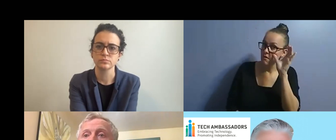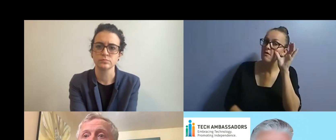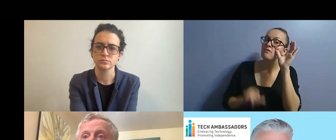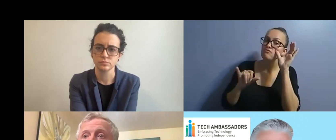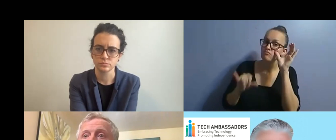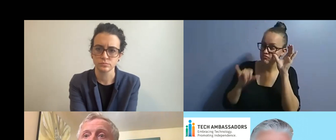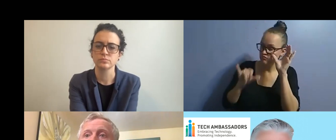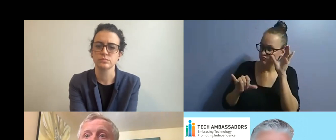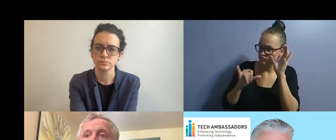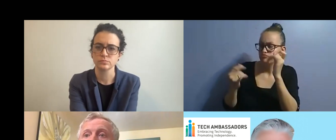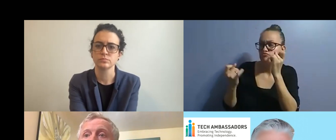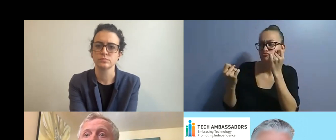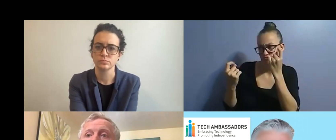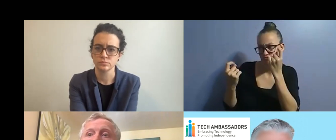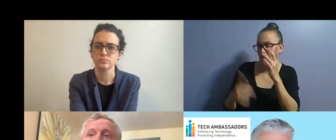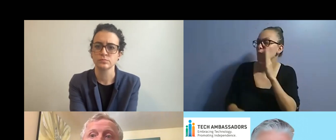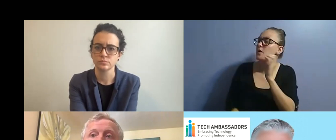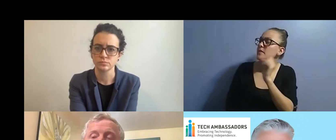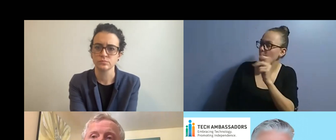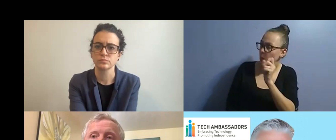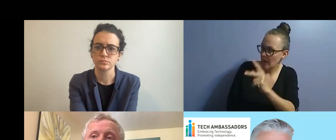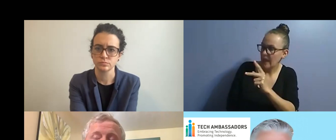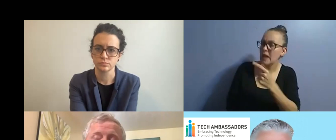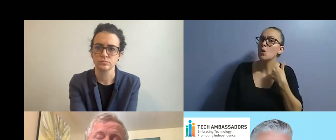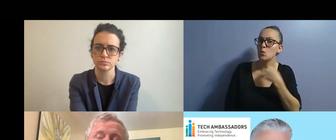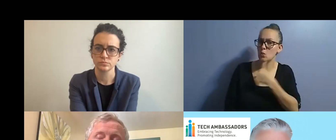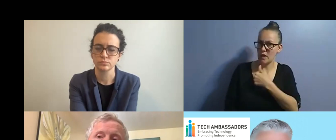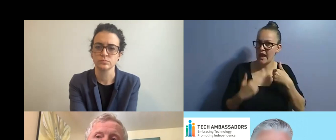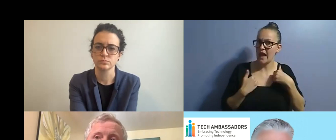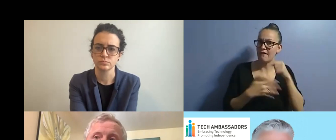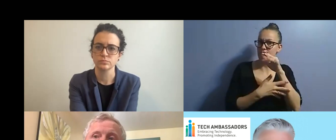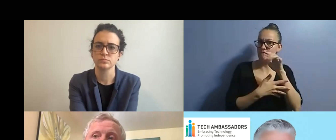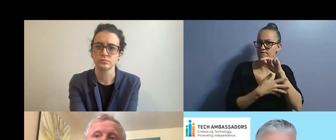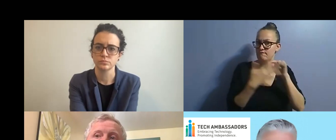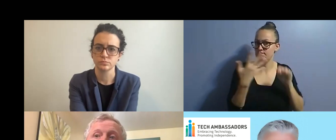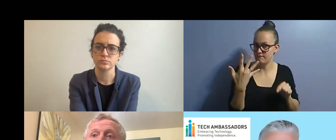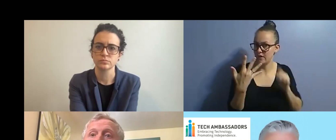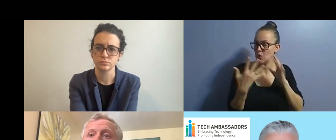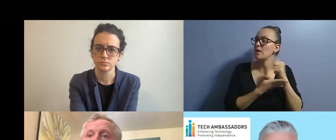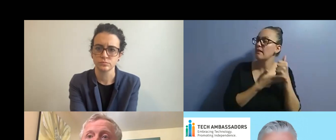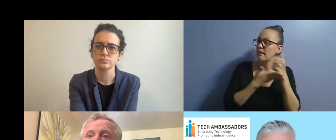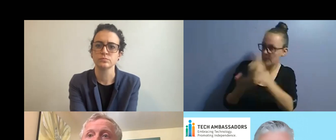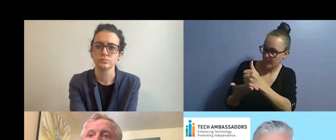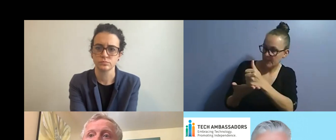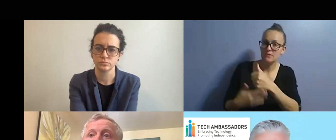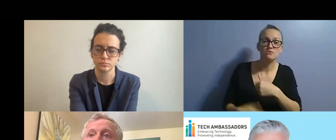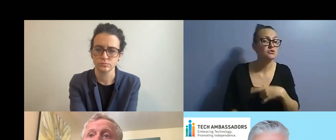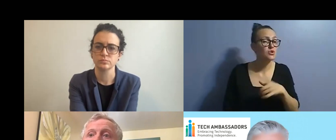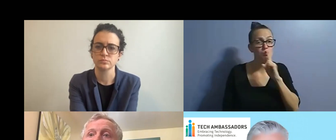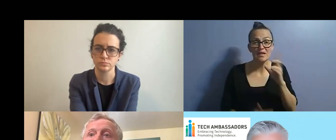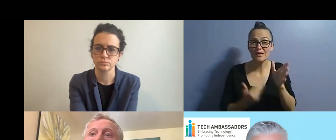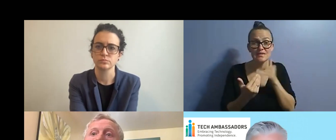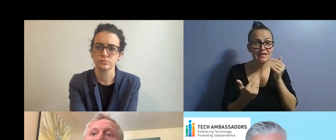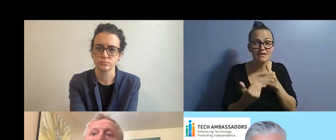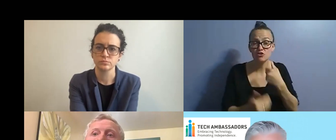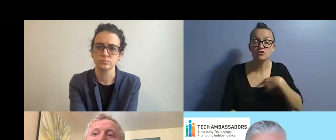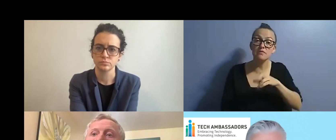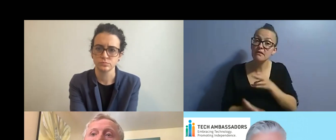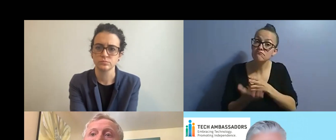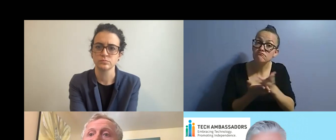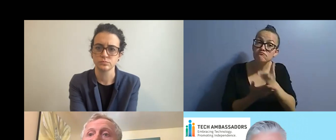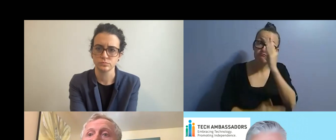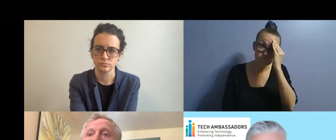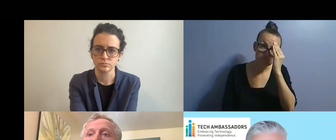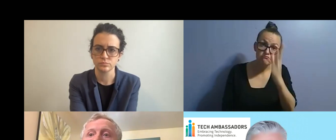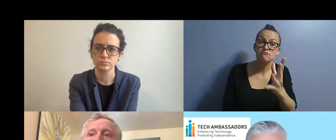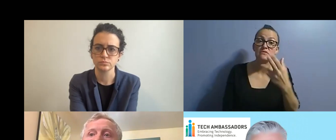be okay. We have things that can help you. It was pretty easy. Just be upfront to your SSA and let